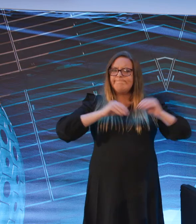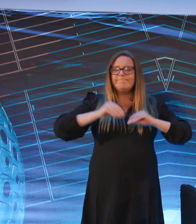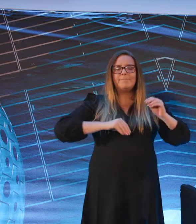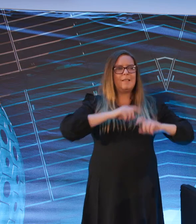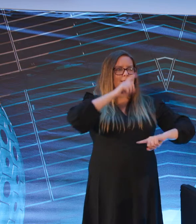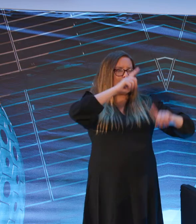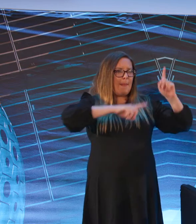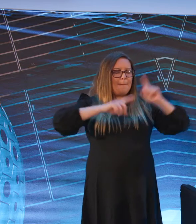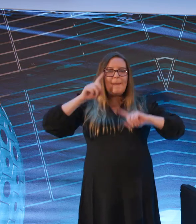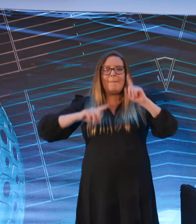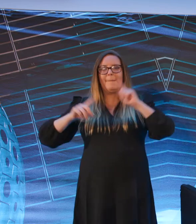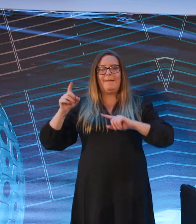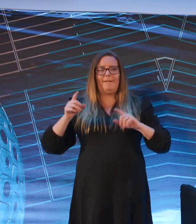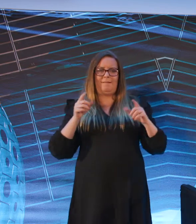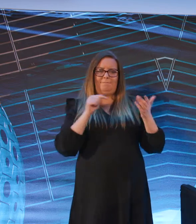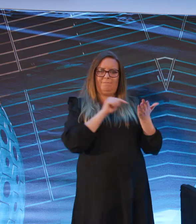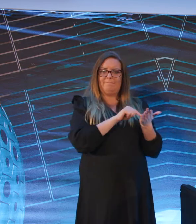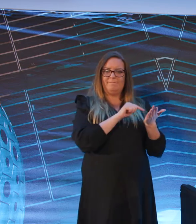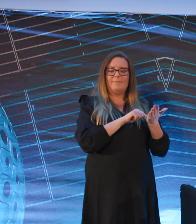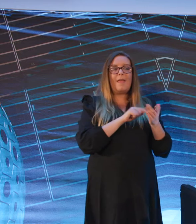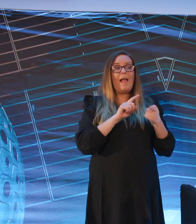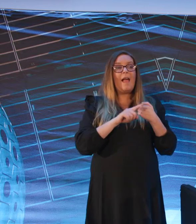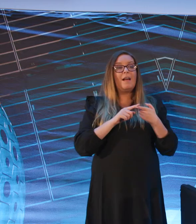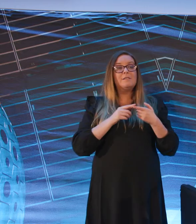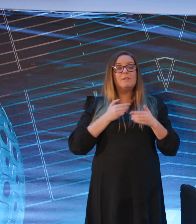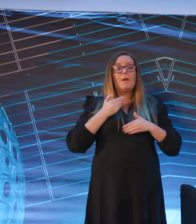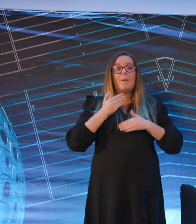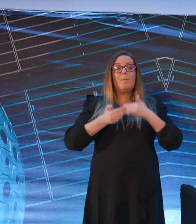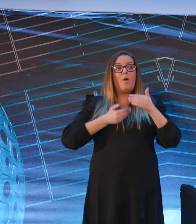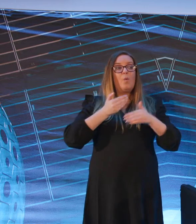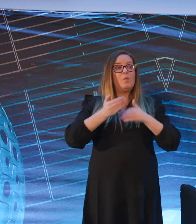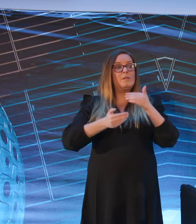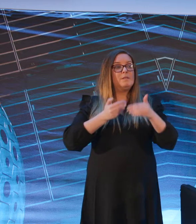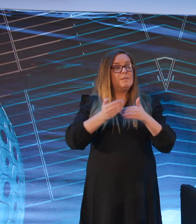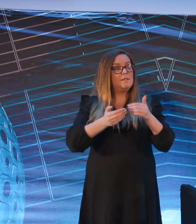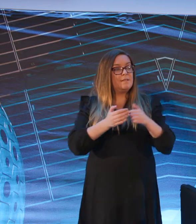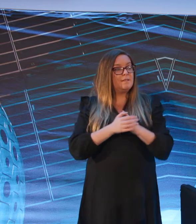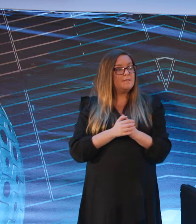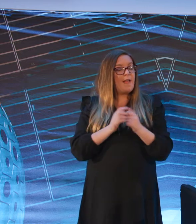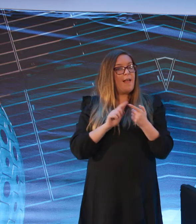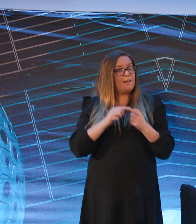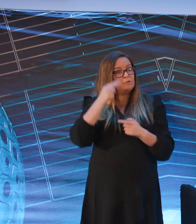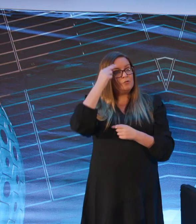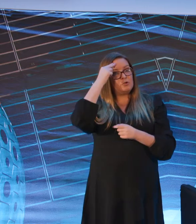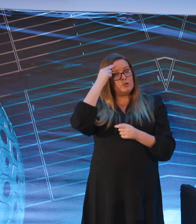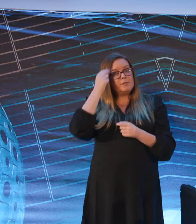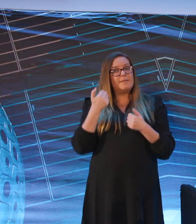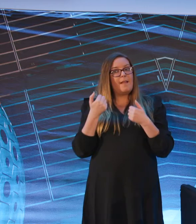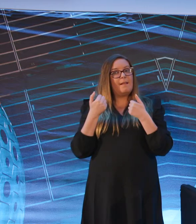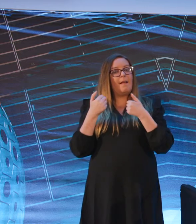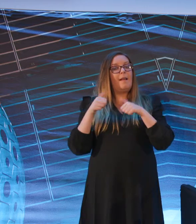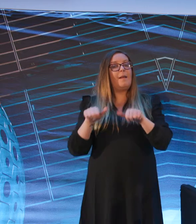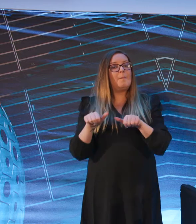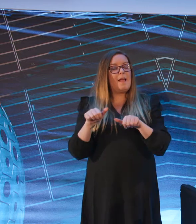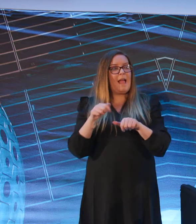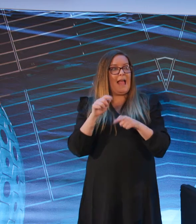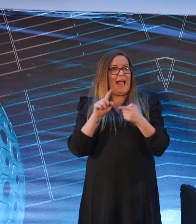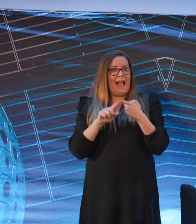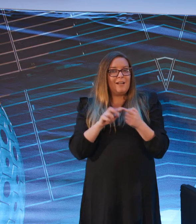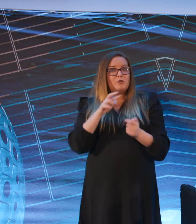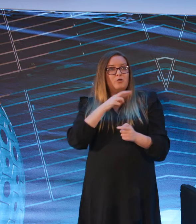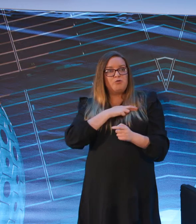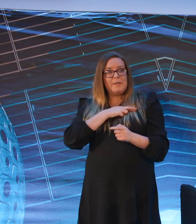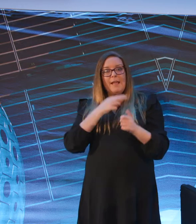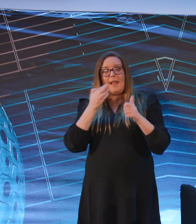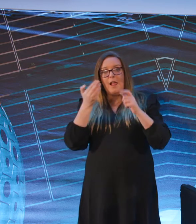entity, and the process of kind of interpretation and understanding and implementation and the realisation of the